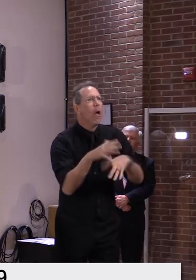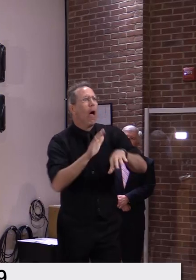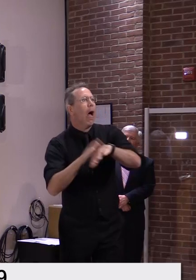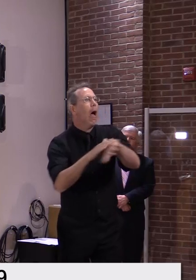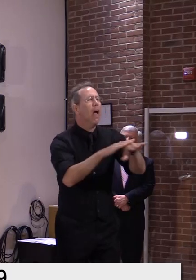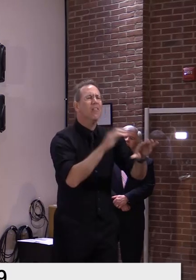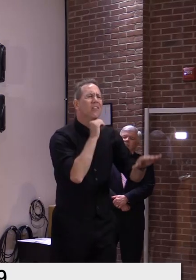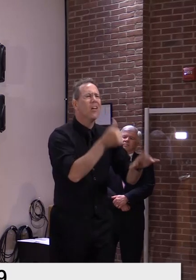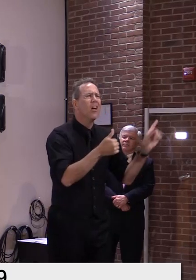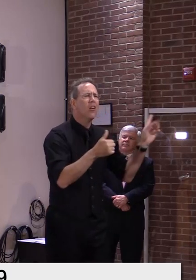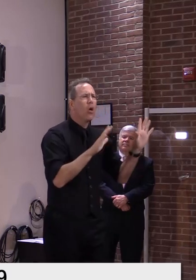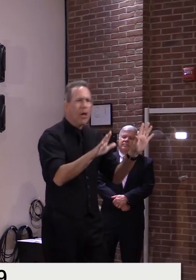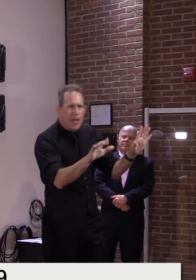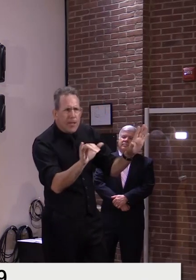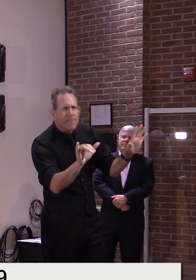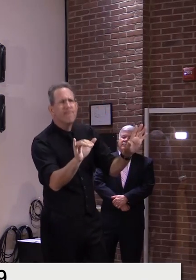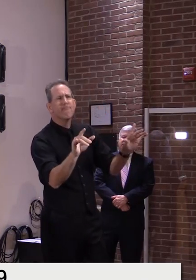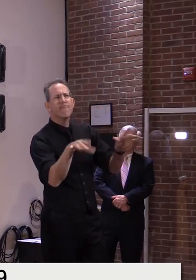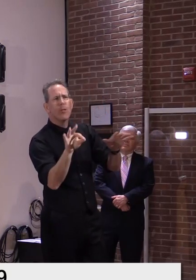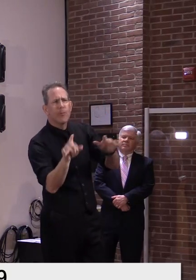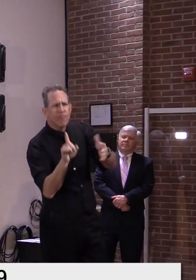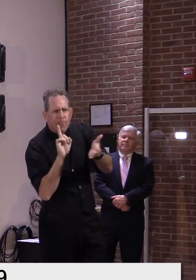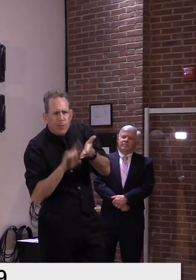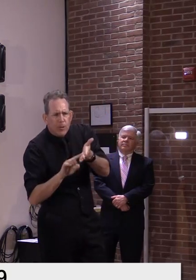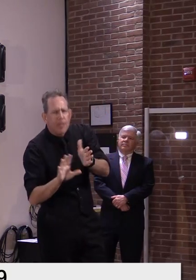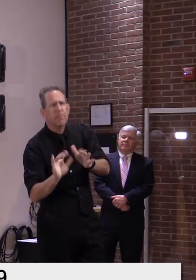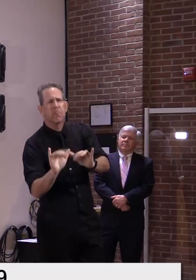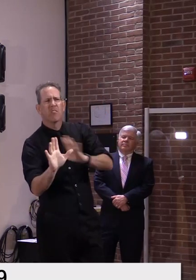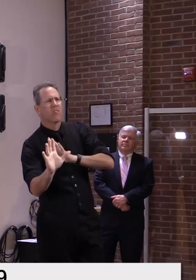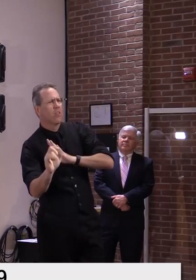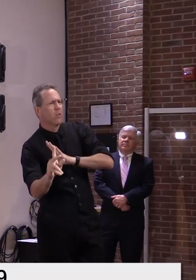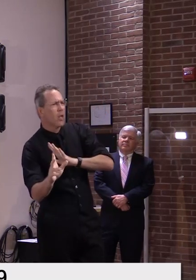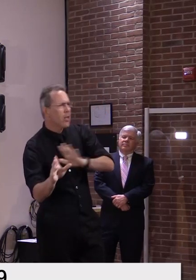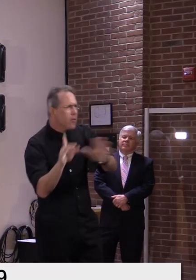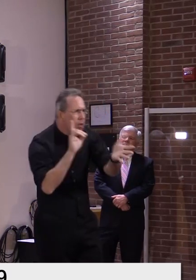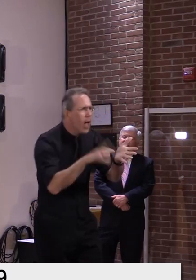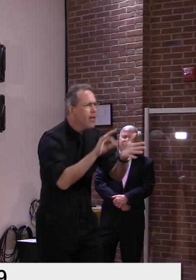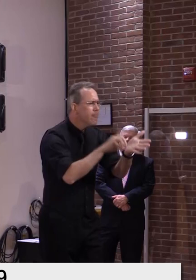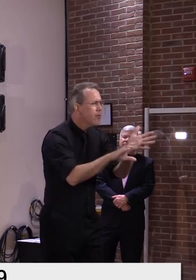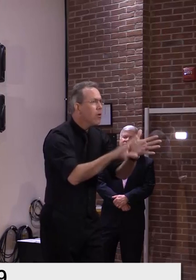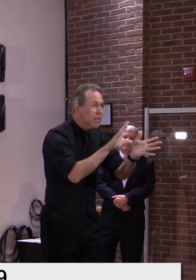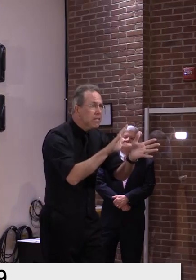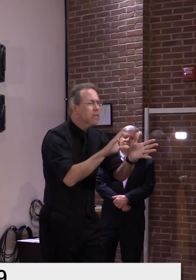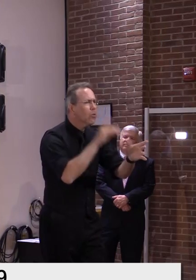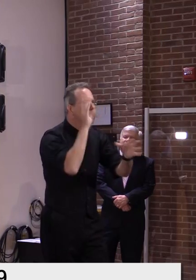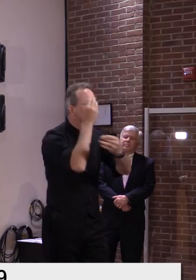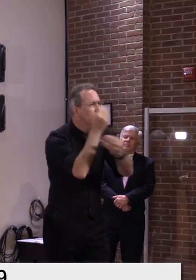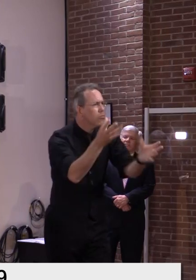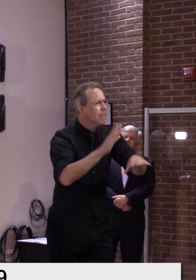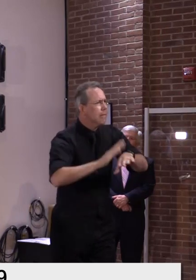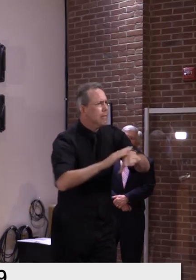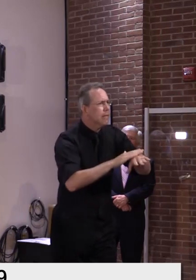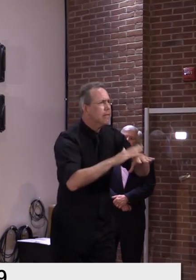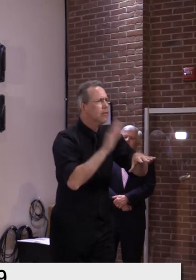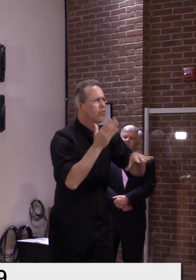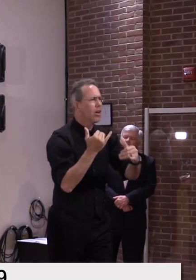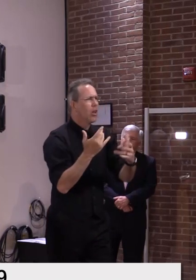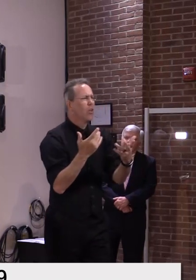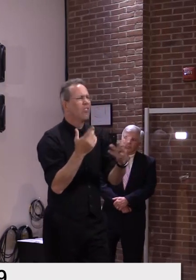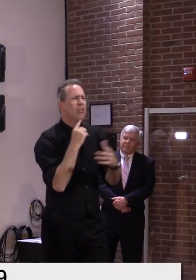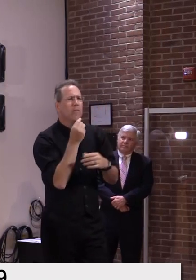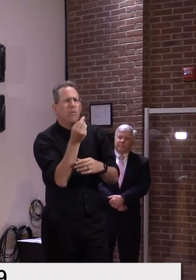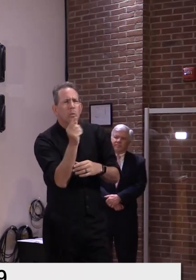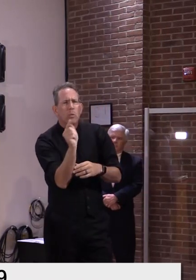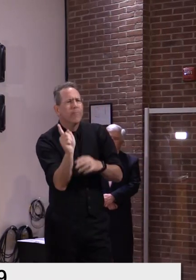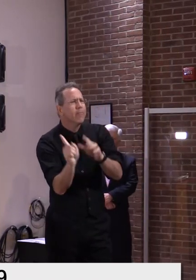point in time. So that's really all I can offer on that because it's such a small number of cases. With regard to